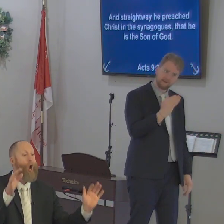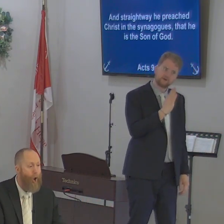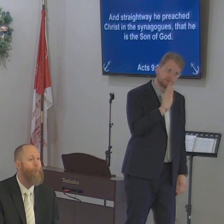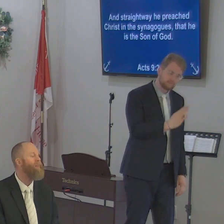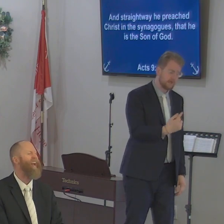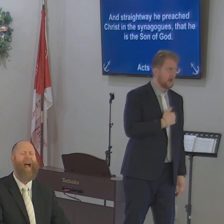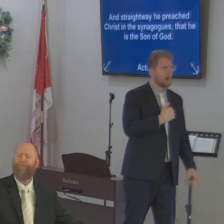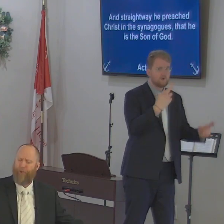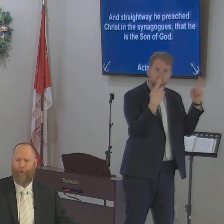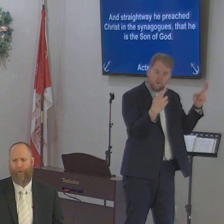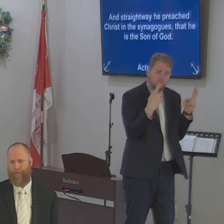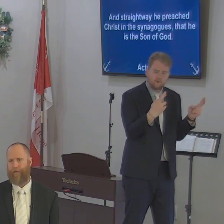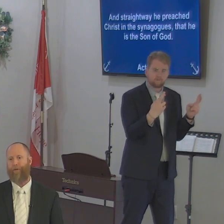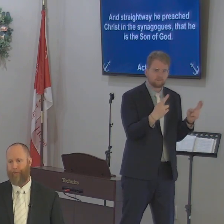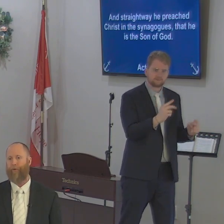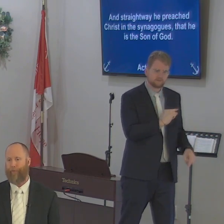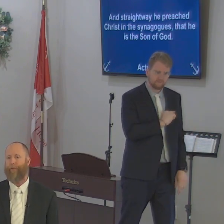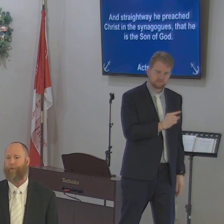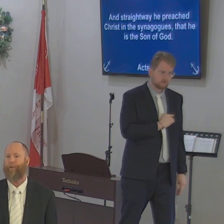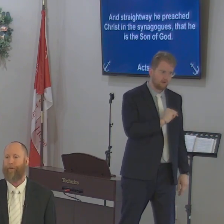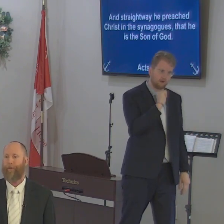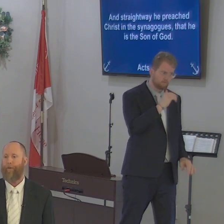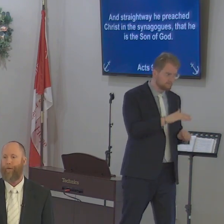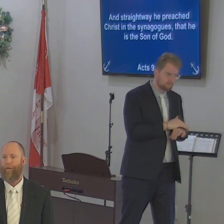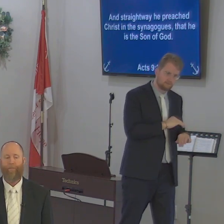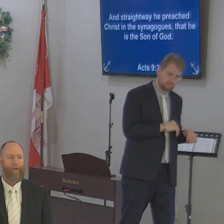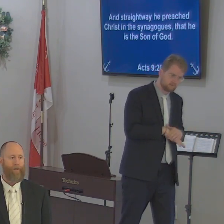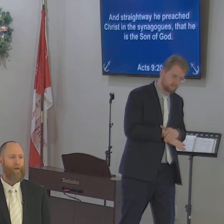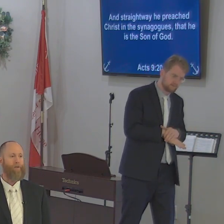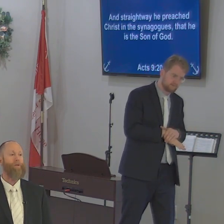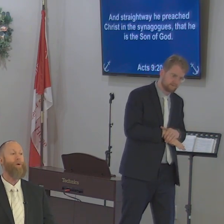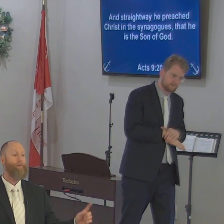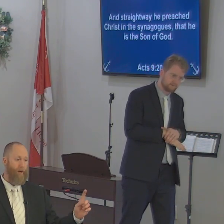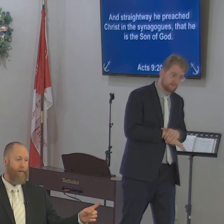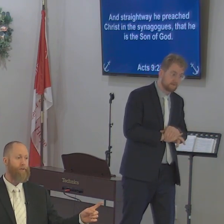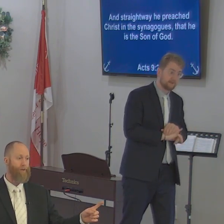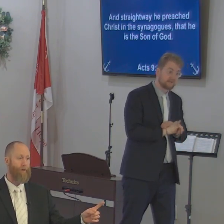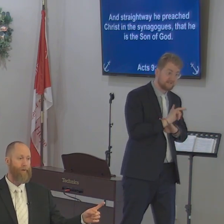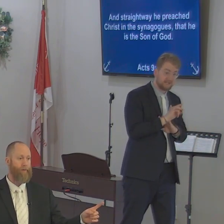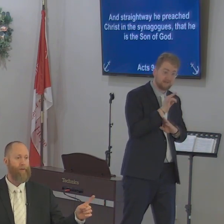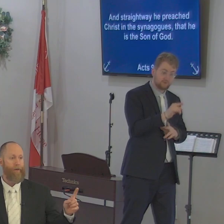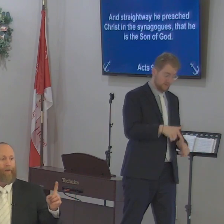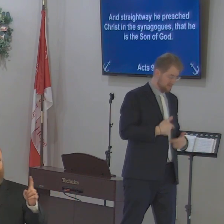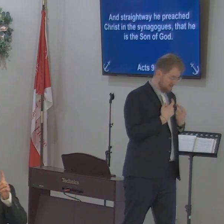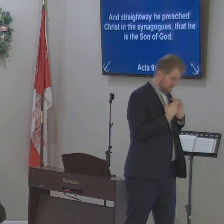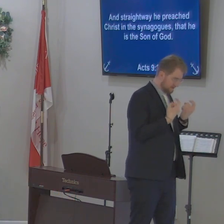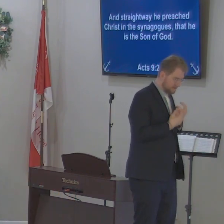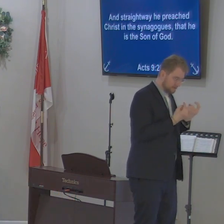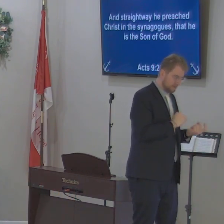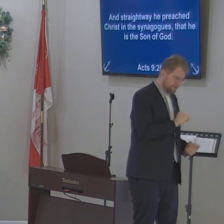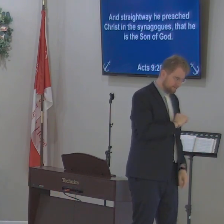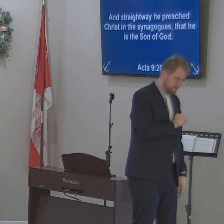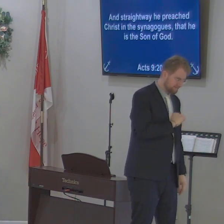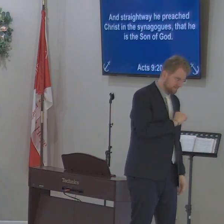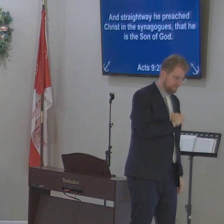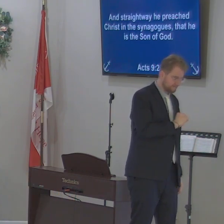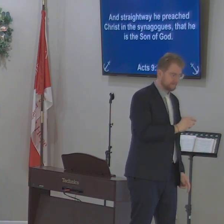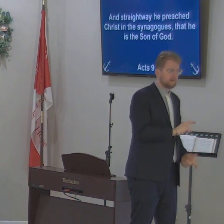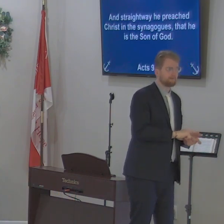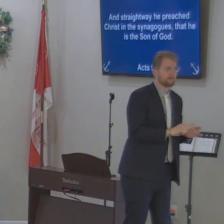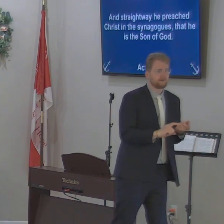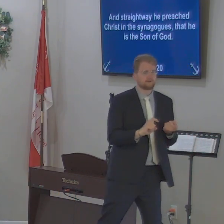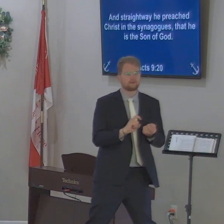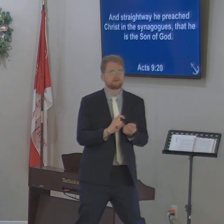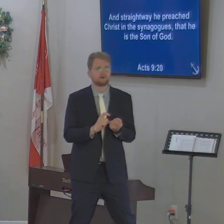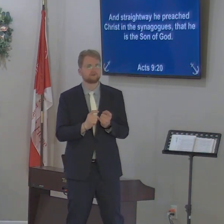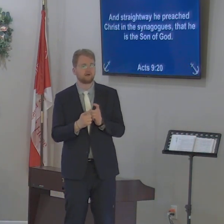I hope it's absolutely uncomfortable for you. Until you have godly sorrow and you turn to repentance.